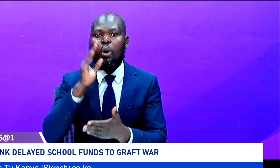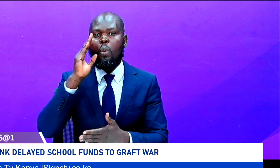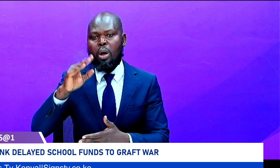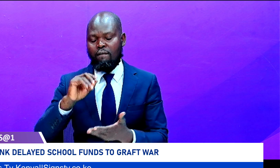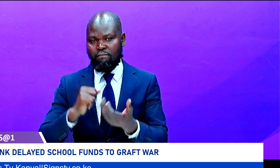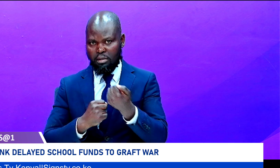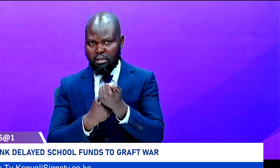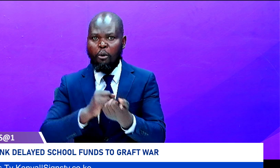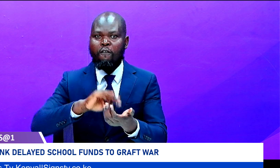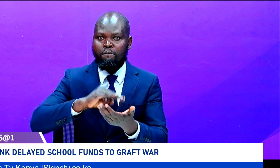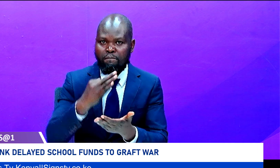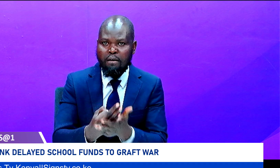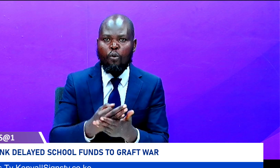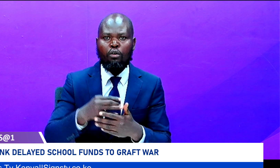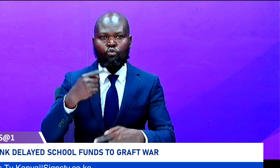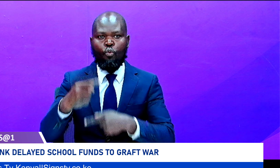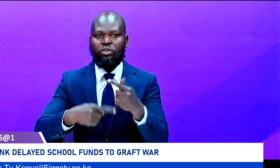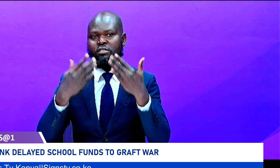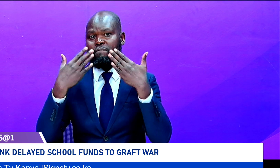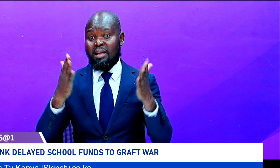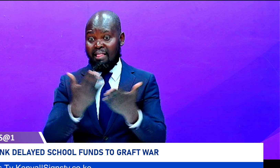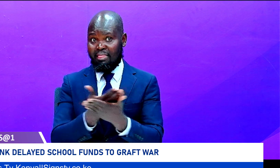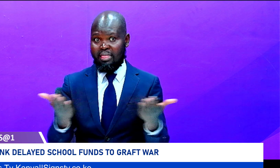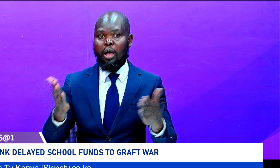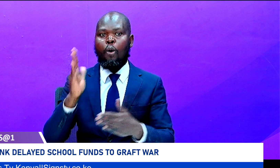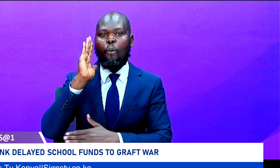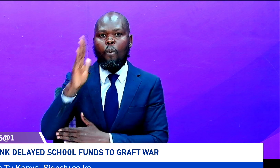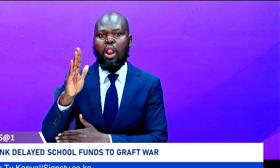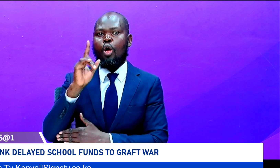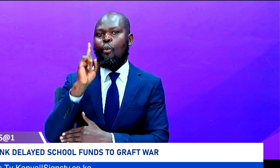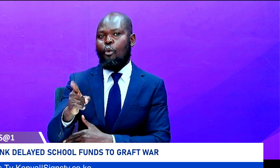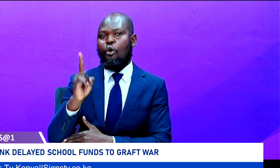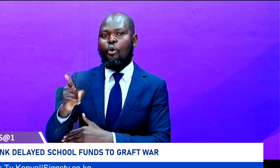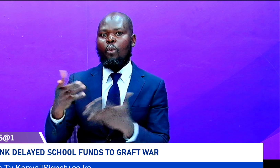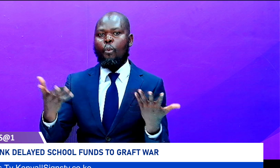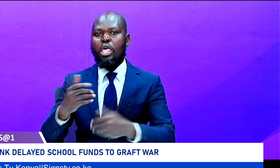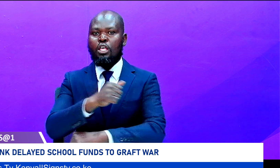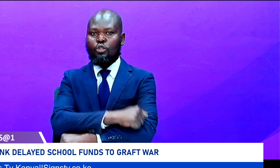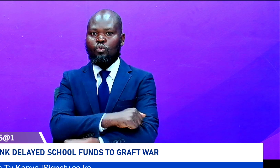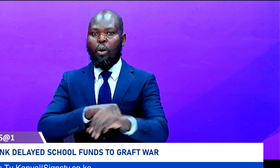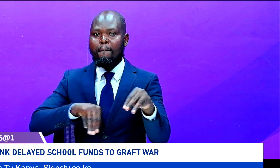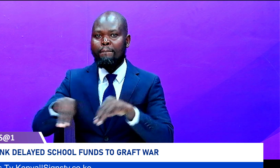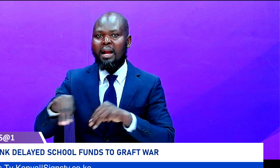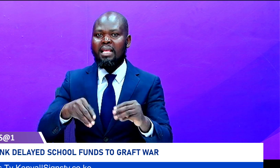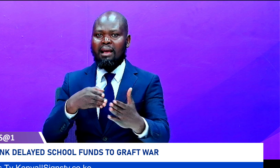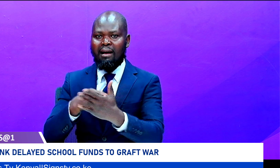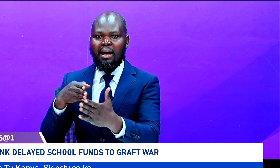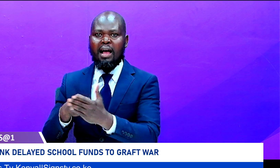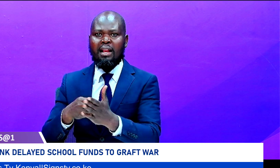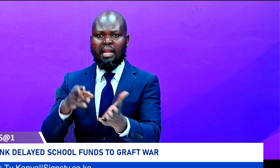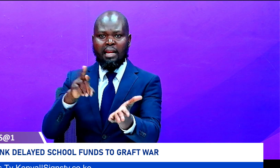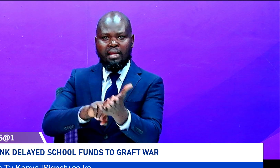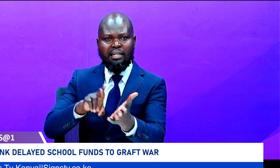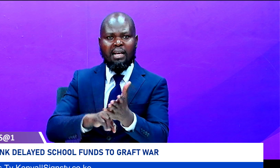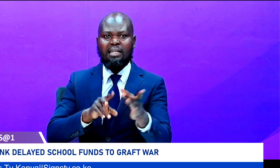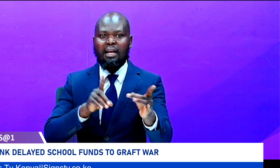funds once the vetting exercise is complete. They also warned defiant school managers against resisting the directive,